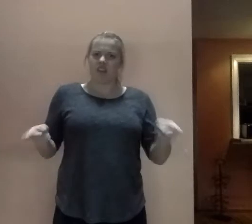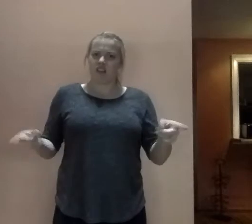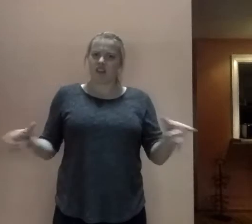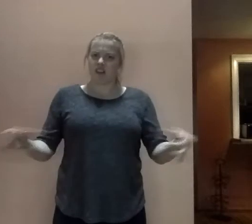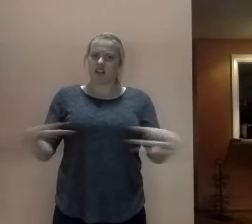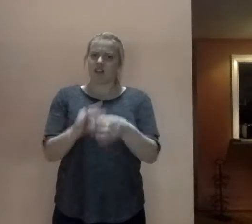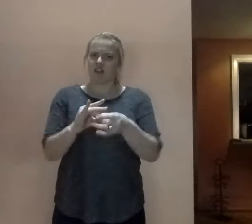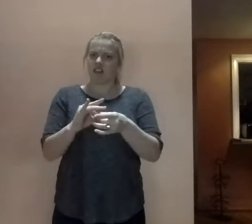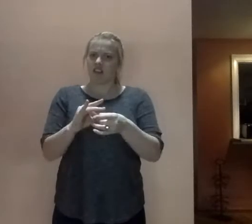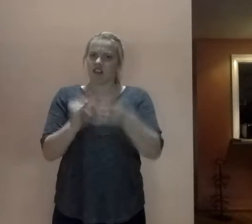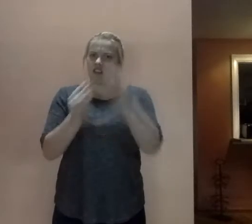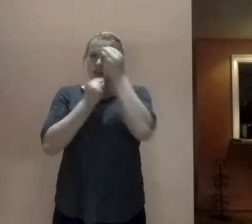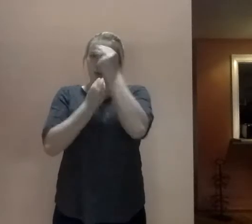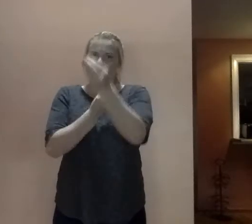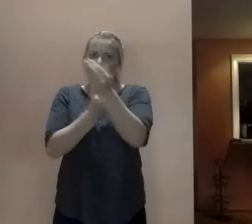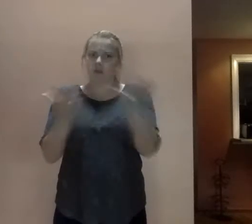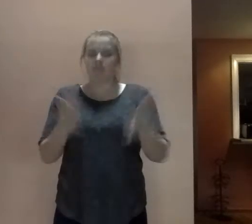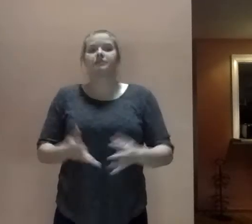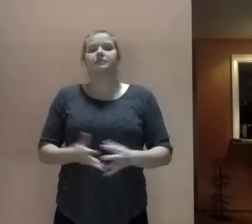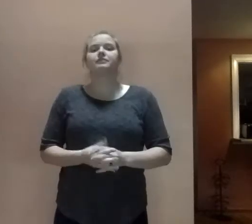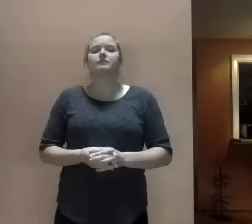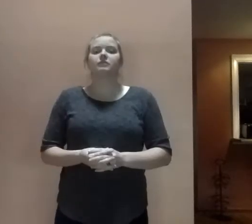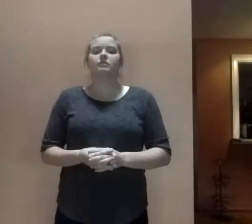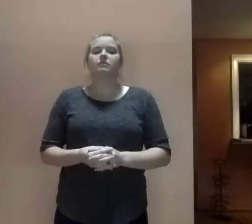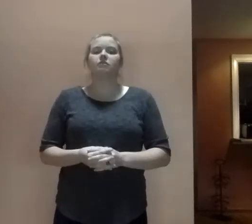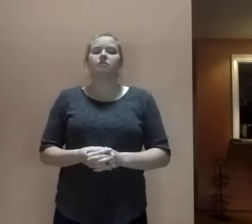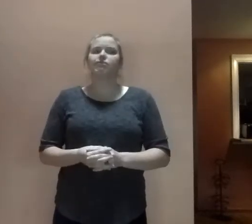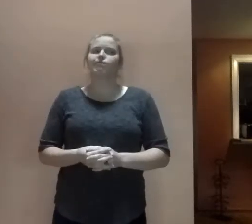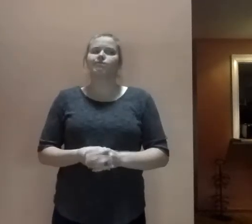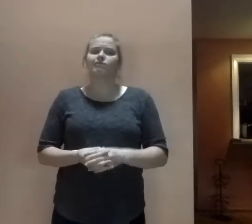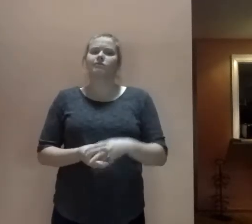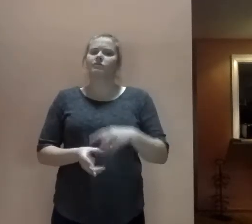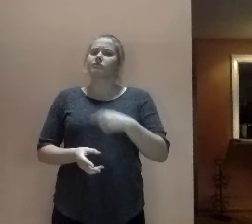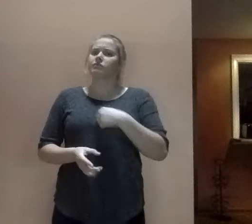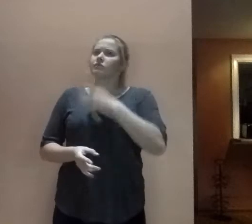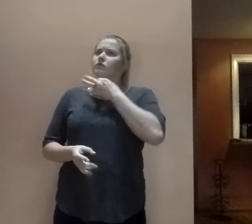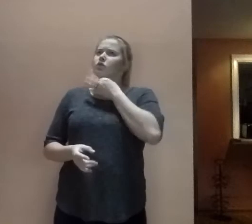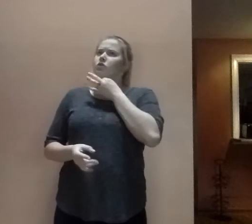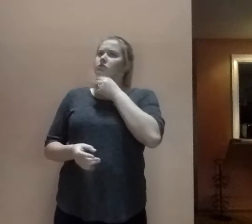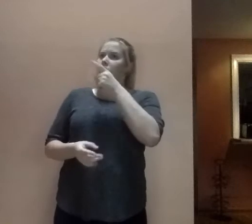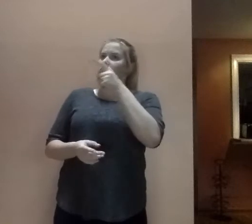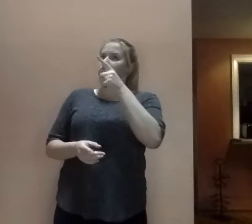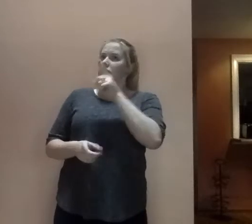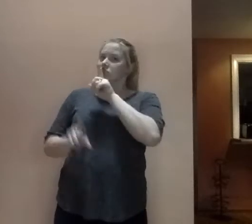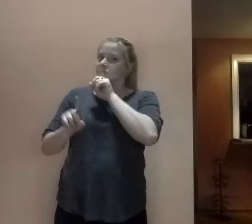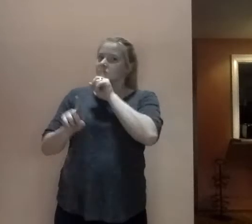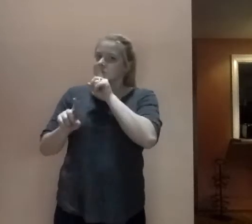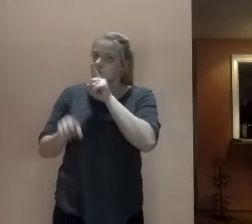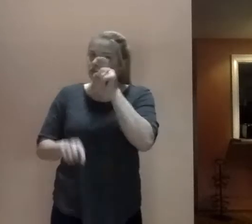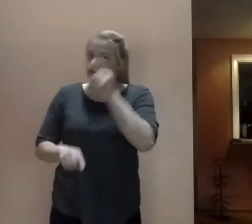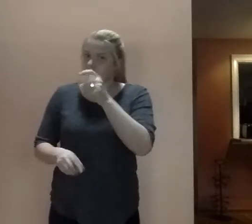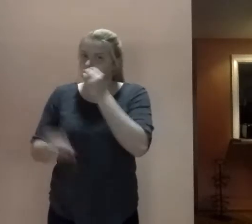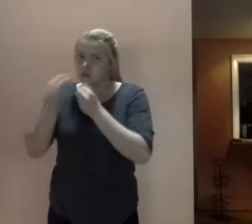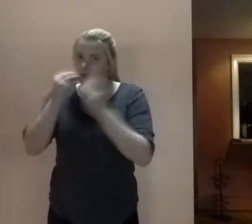I help you today? Hi, I was calling because I was wondering why you all recommend people to eat processed meat on your website, which the World